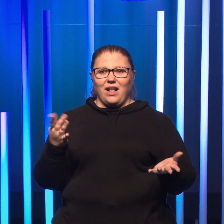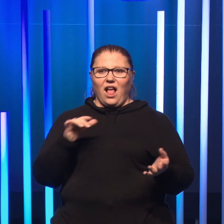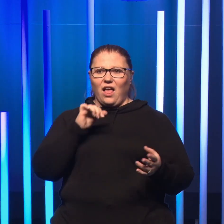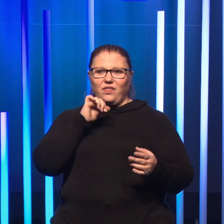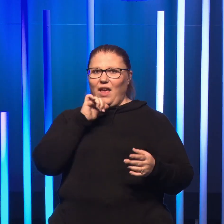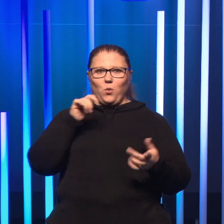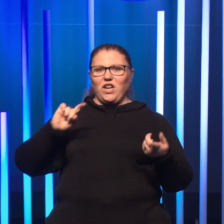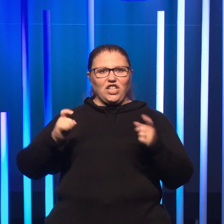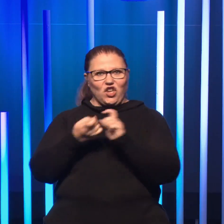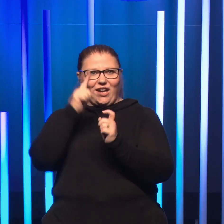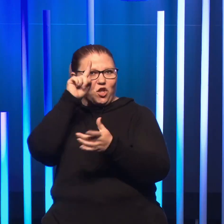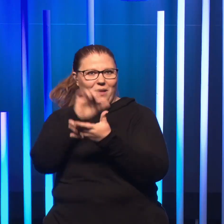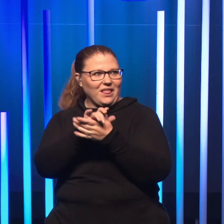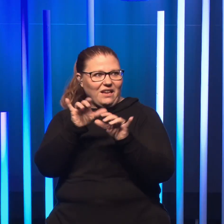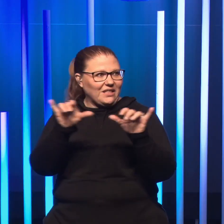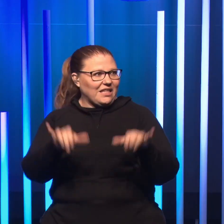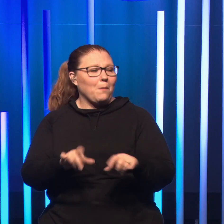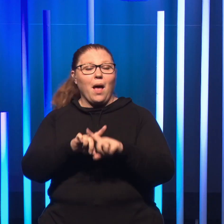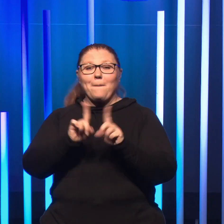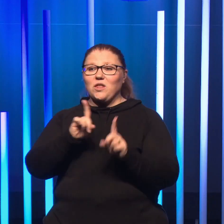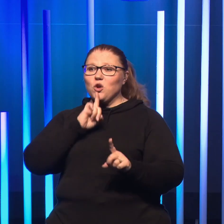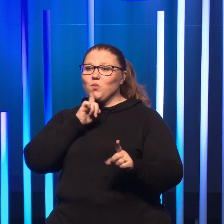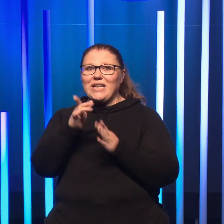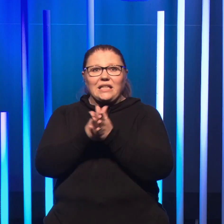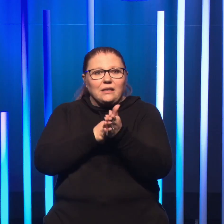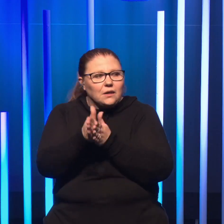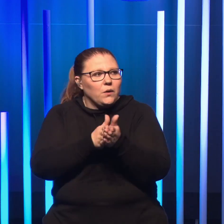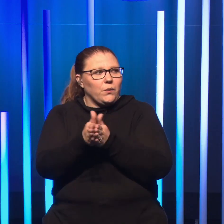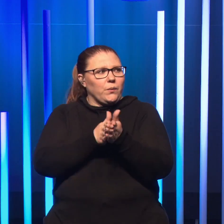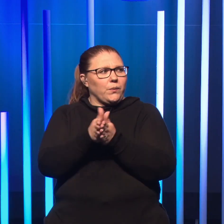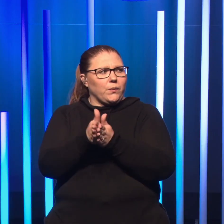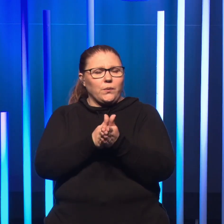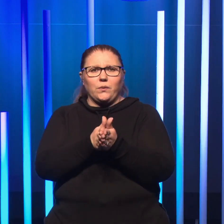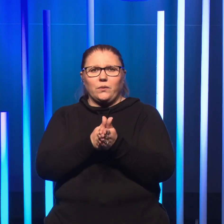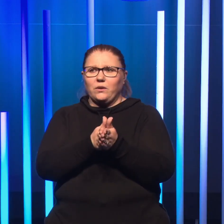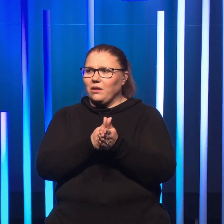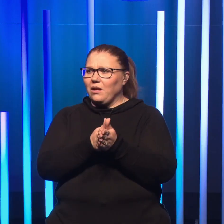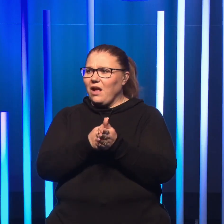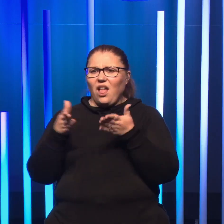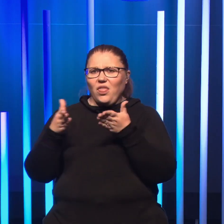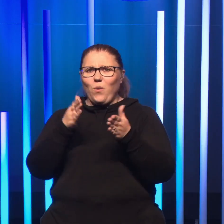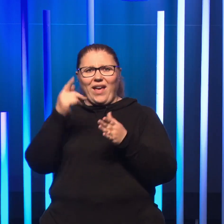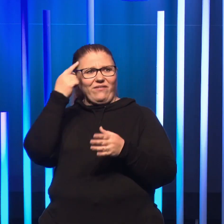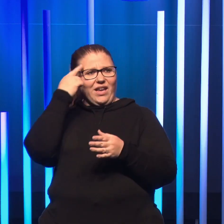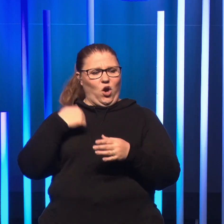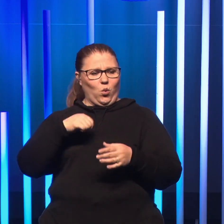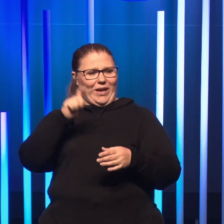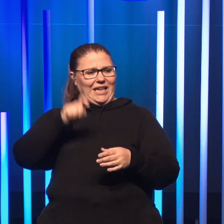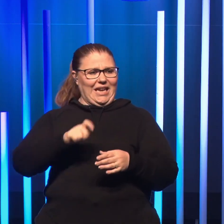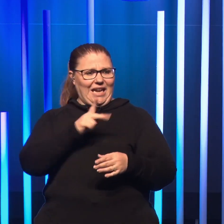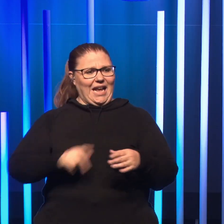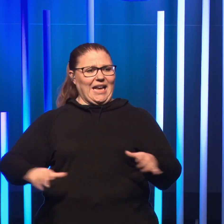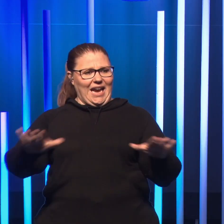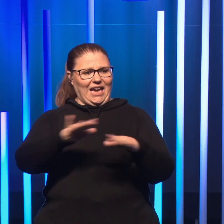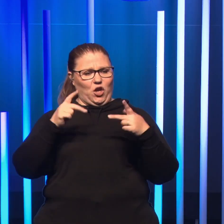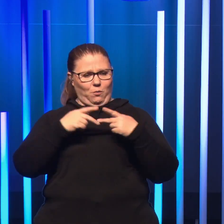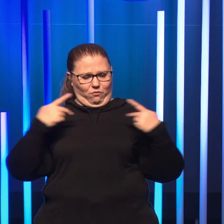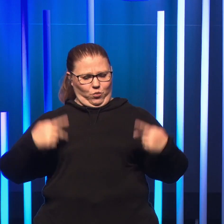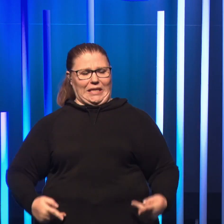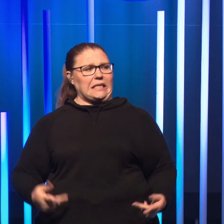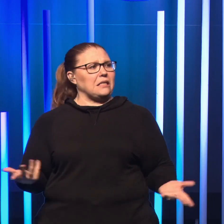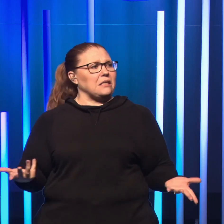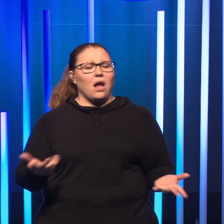from what they believed. But they were very zealous for it. Their way of thinking was, we need a kingdom of priests. And what they meant by